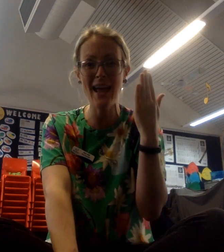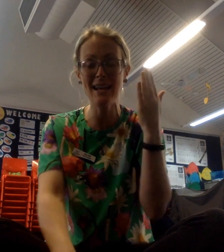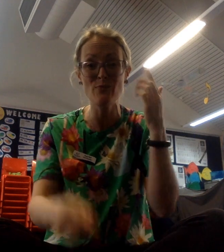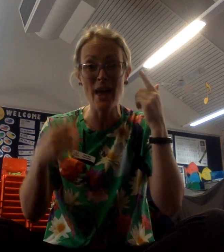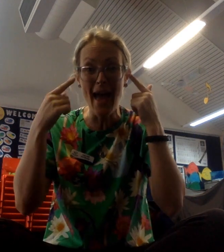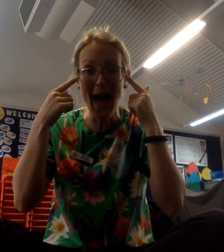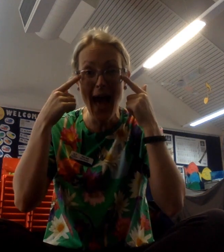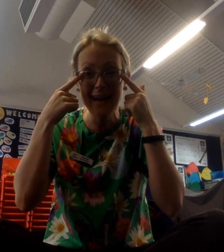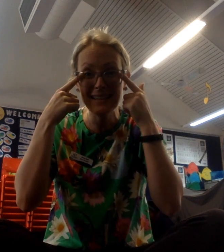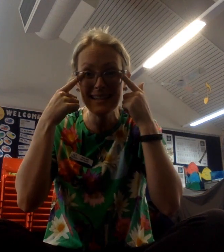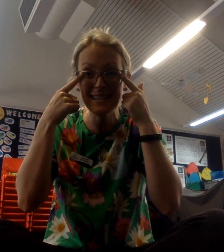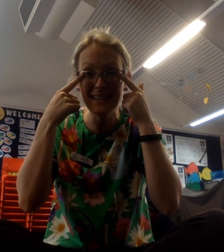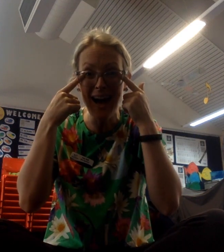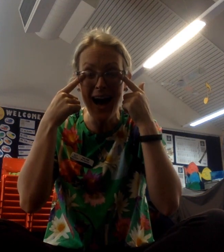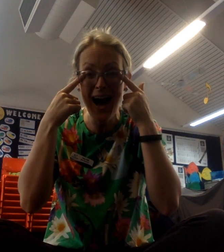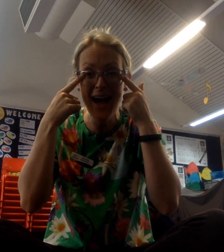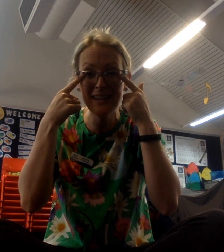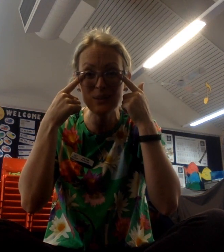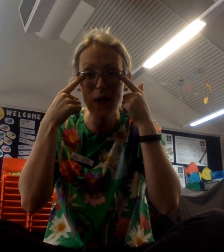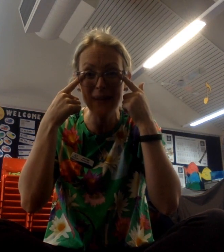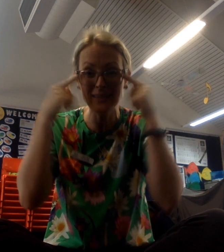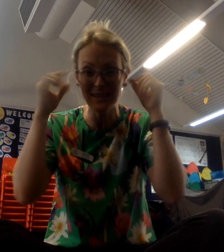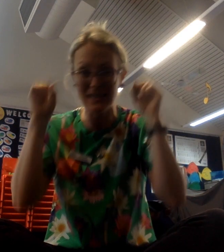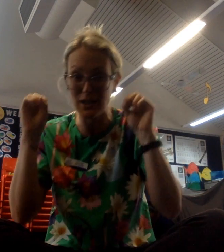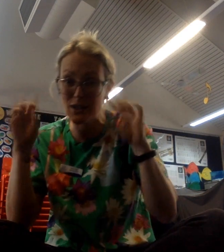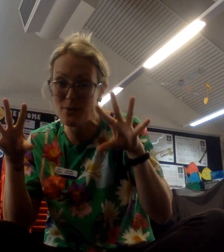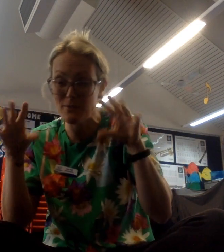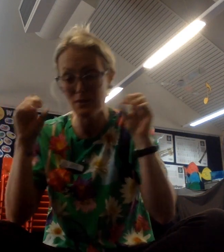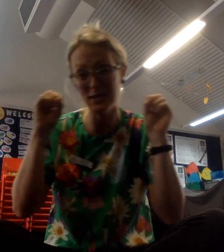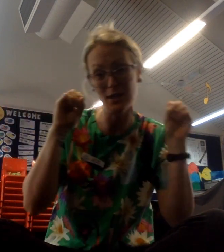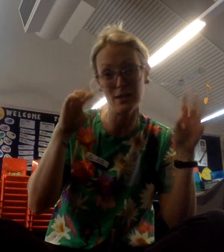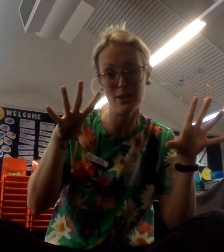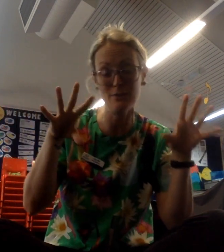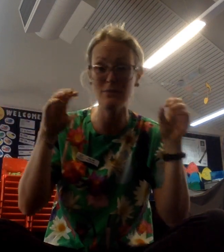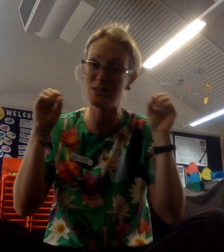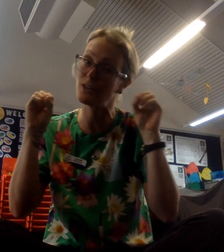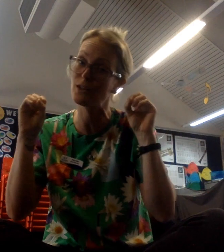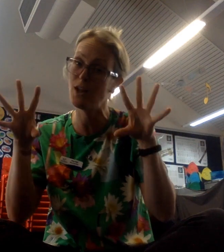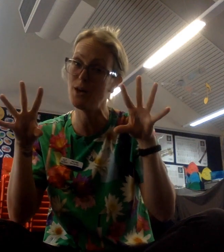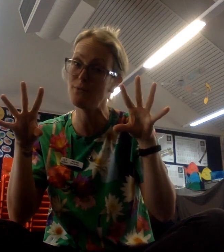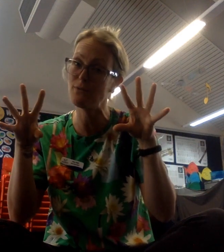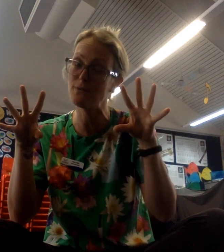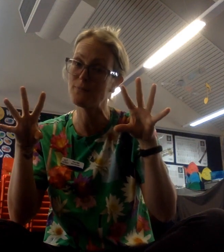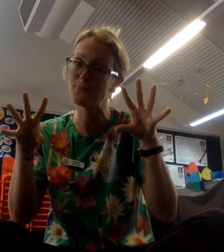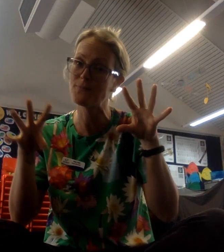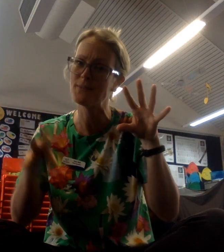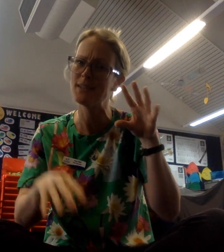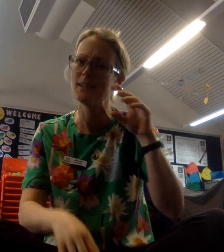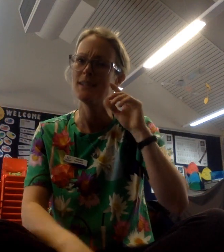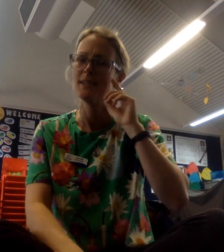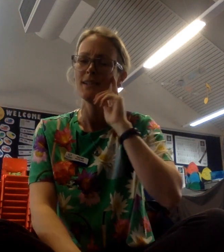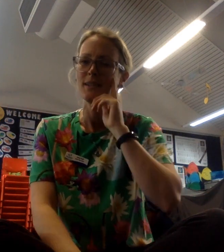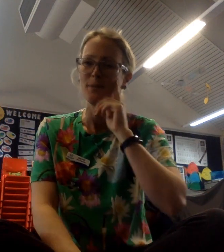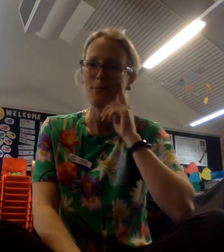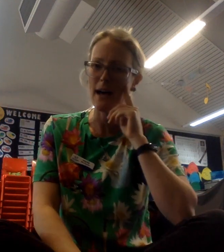and his eyes went da glumf da glumf da glumf but